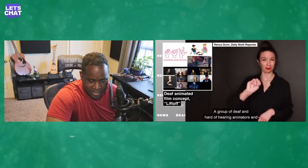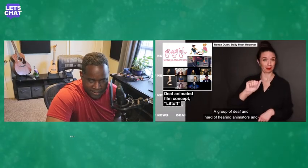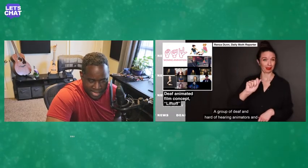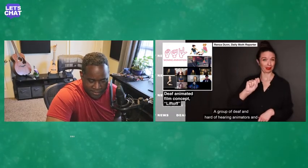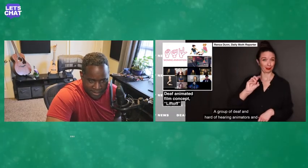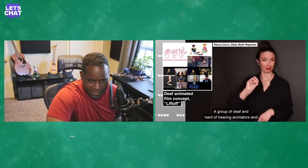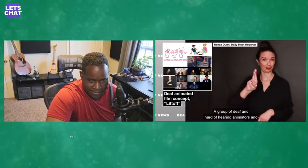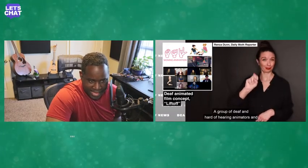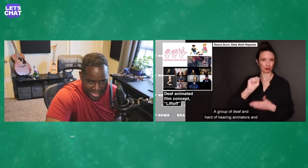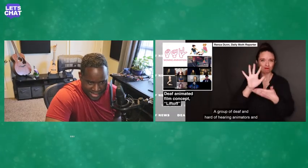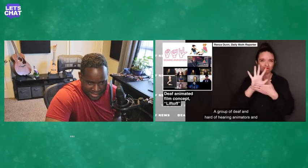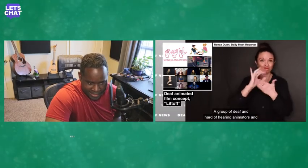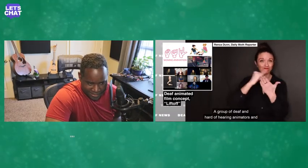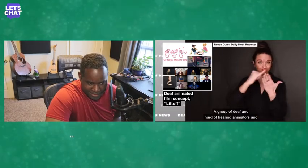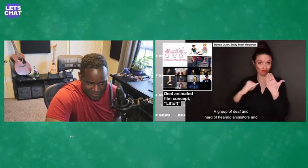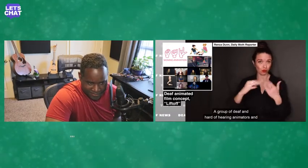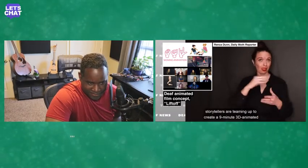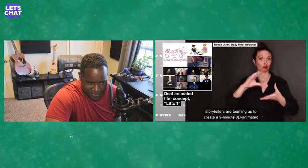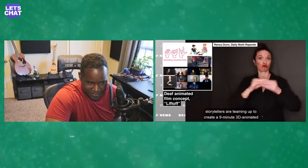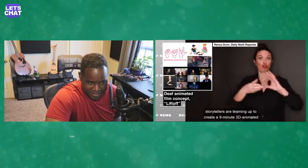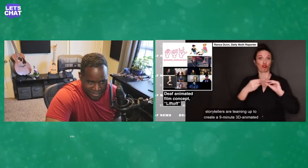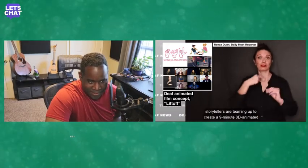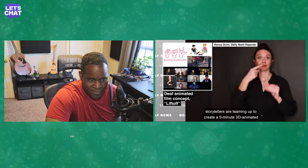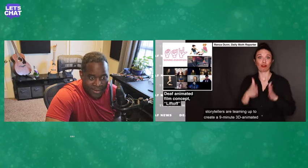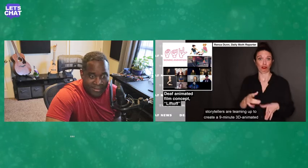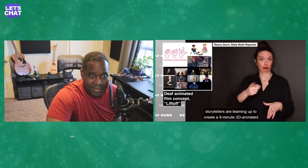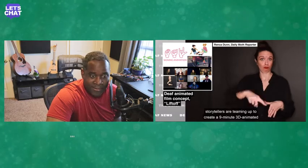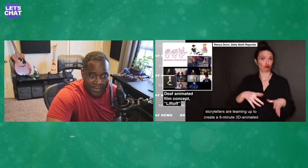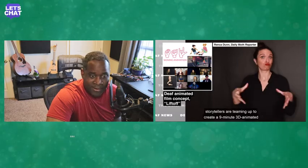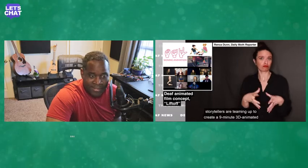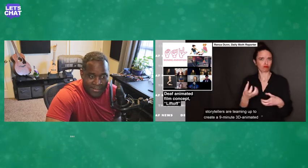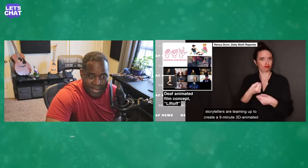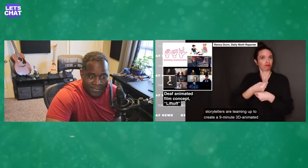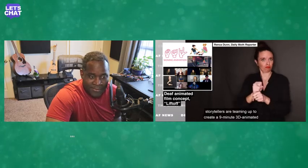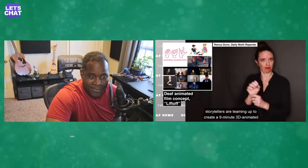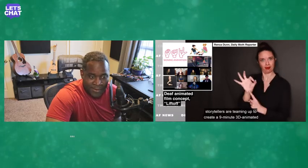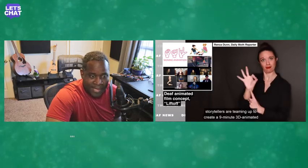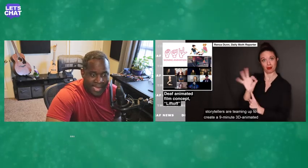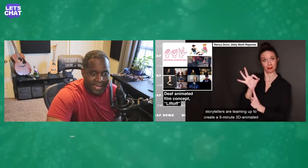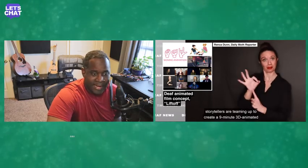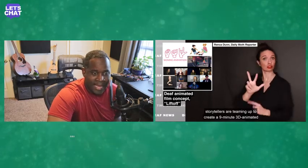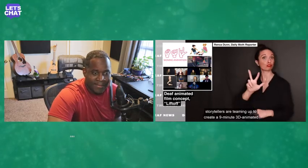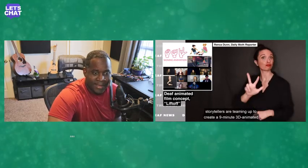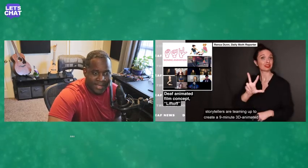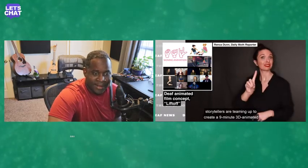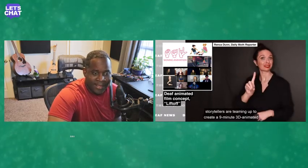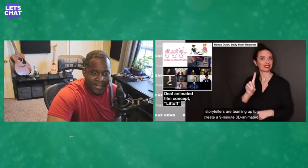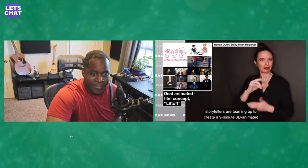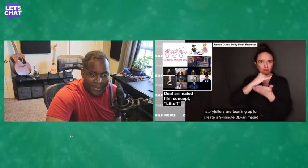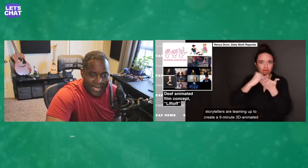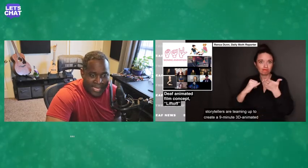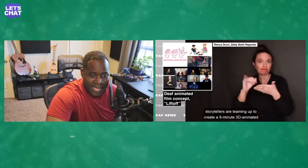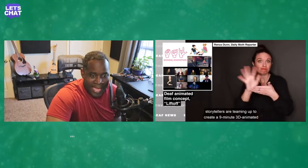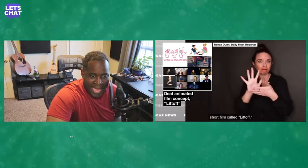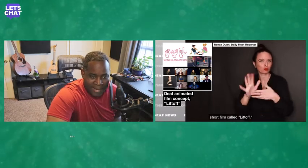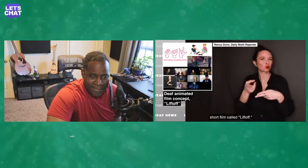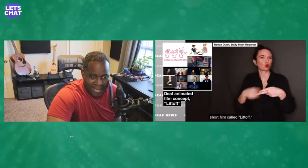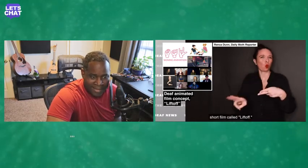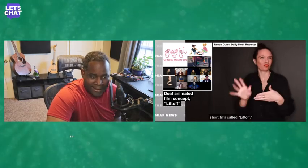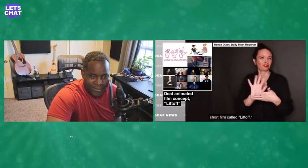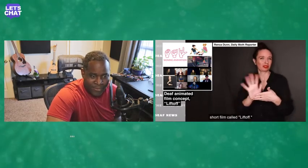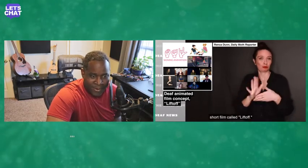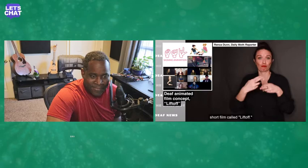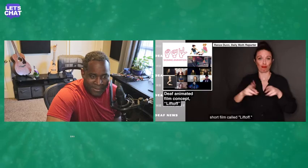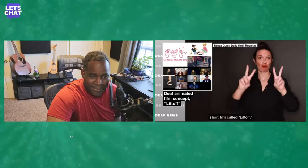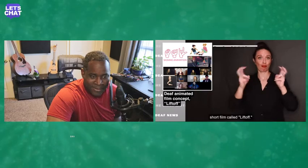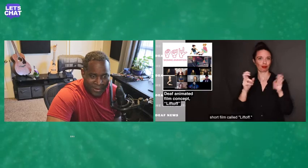and hard hearing animators and storytellers are teaming up to create a 9-minute 3D